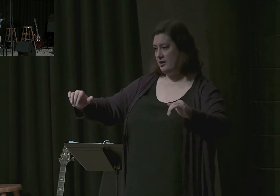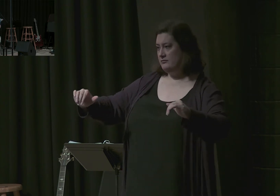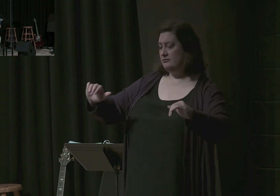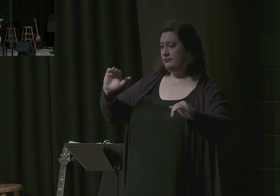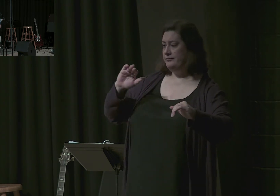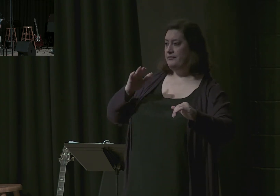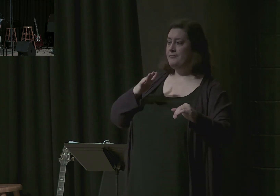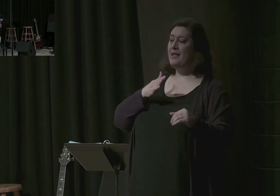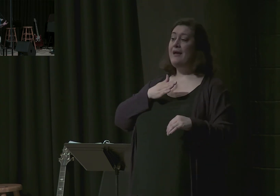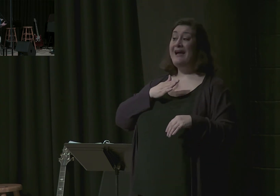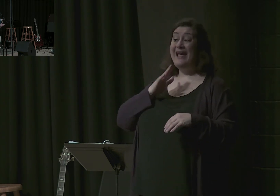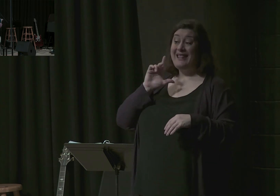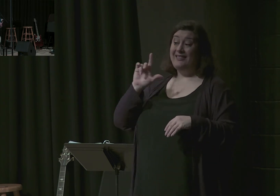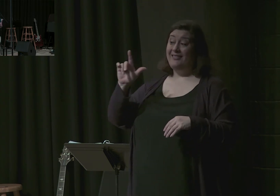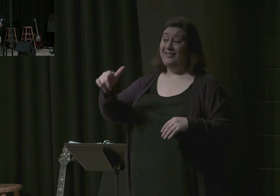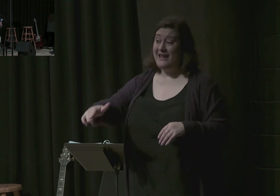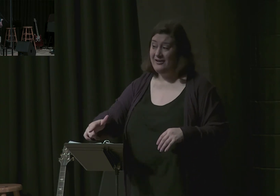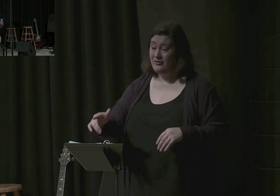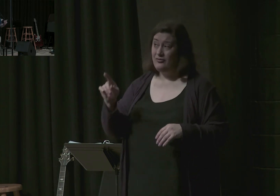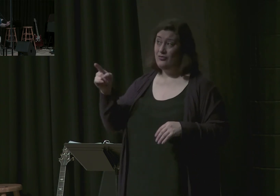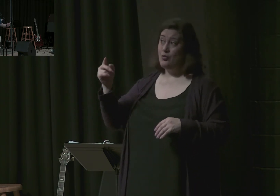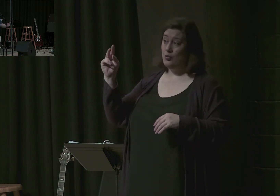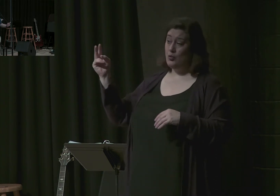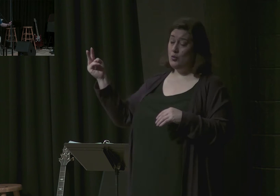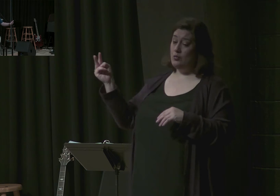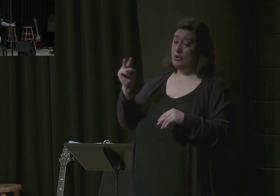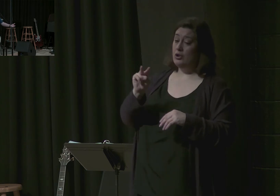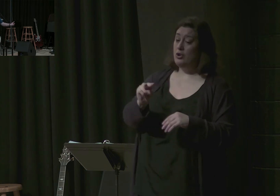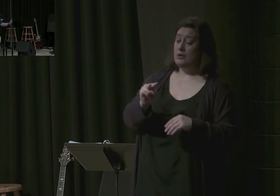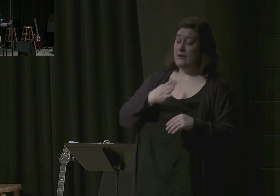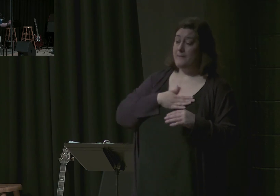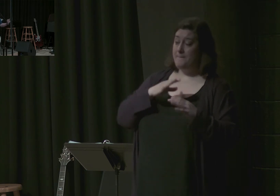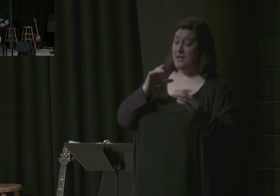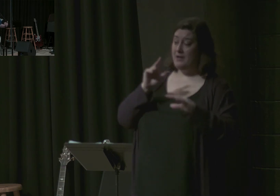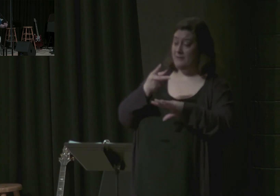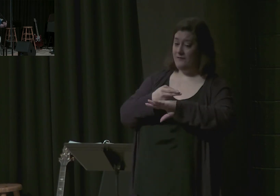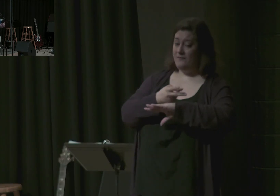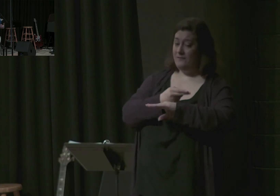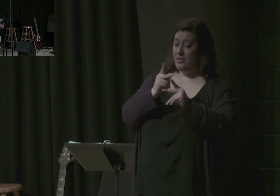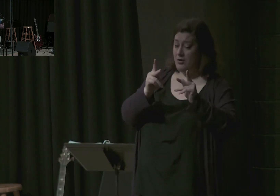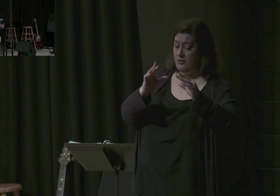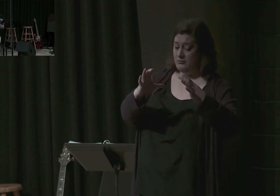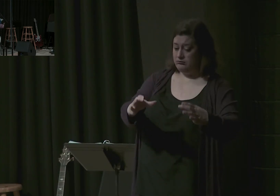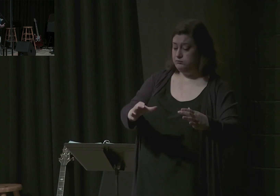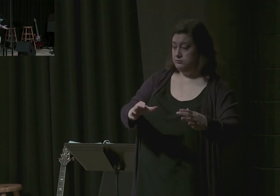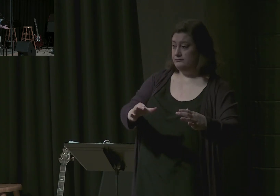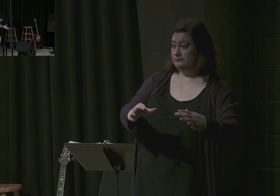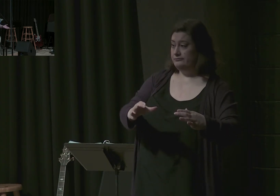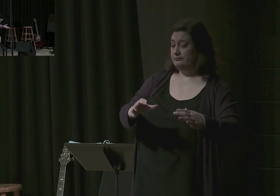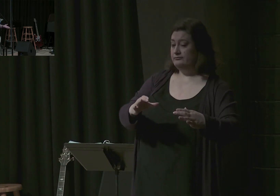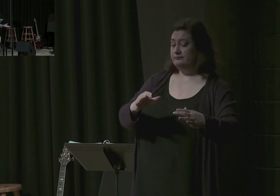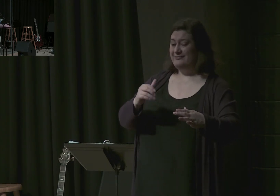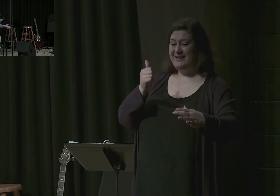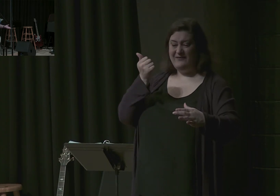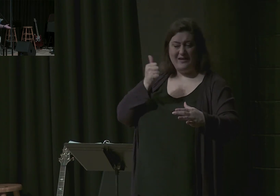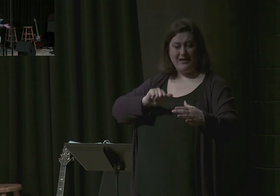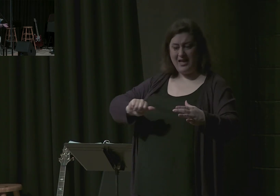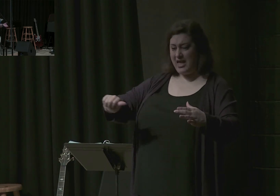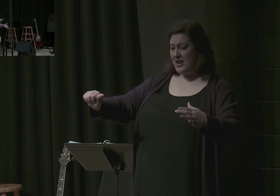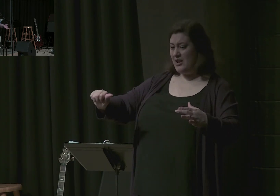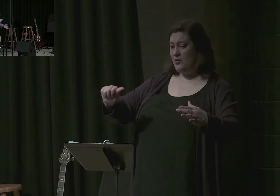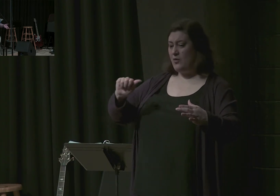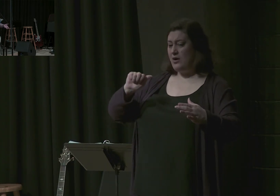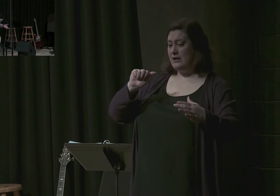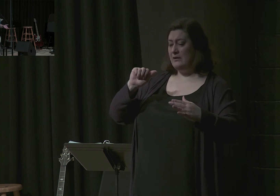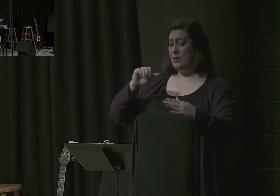wages. So my honesty will answer for me later when you come to look into my wages with you. Every one that is not speckled